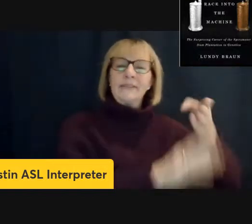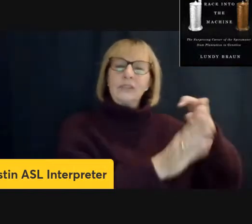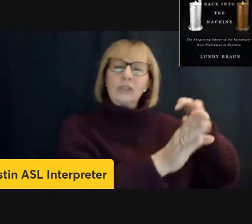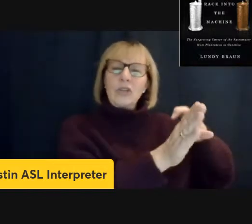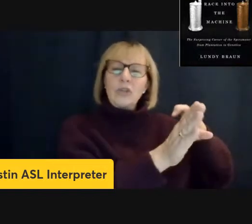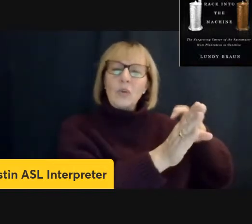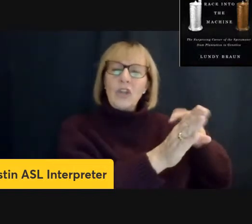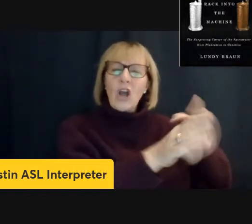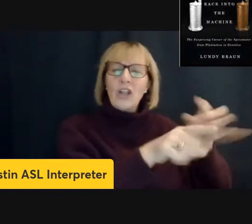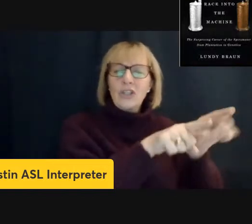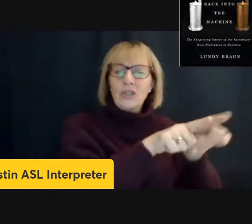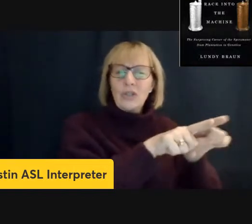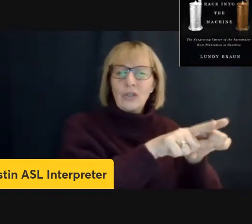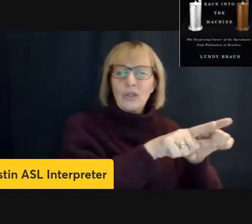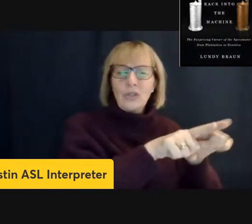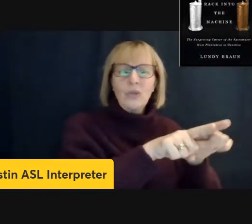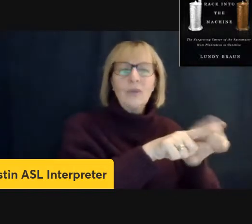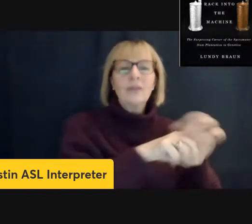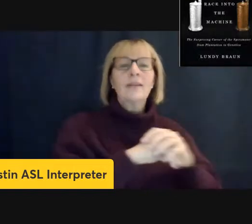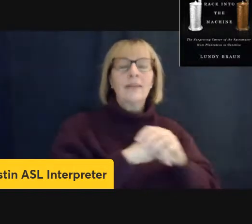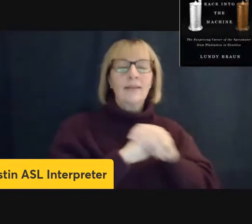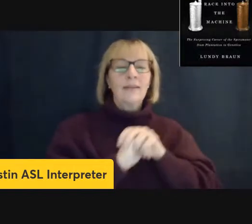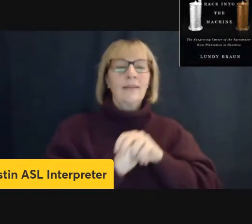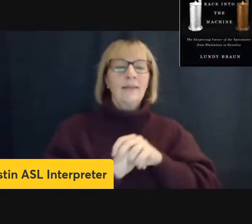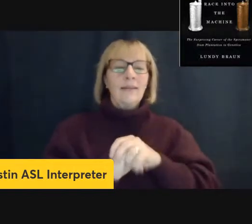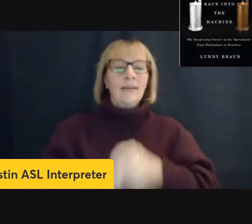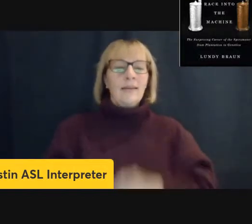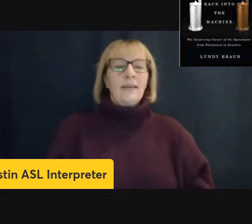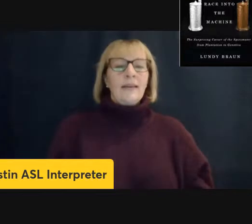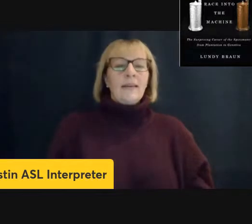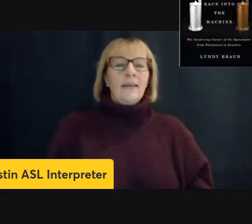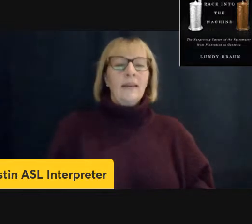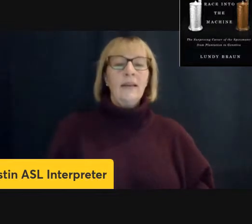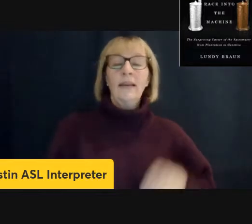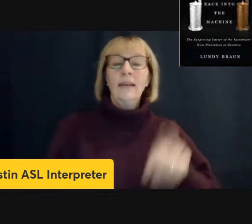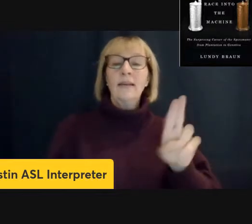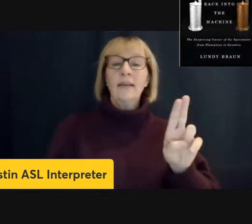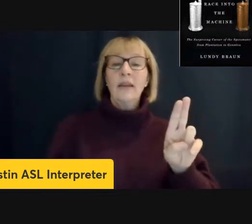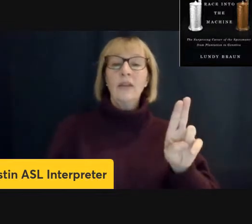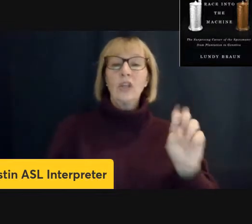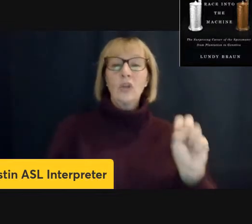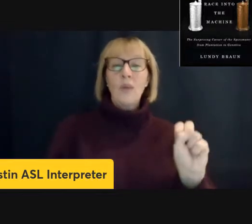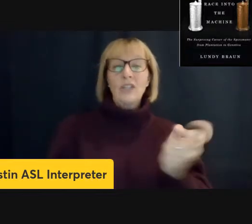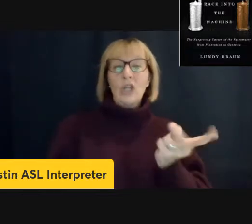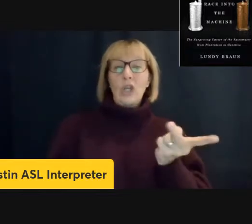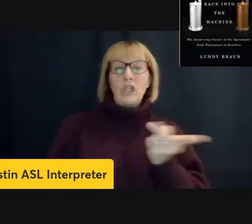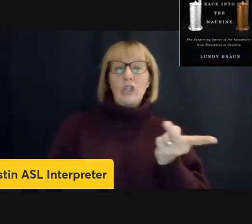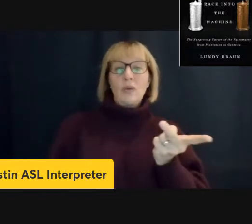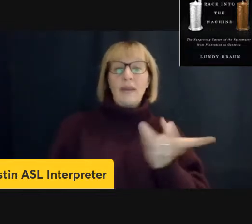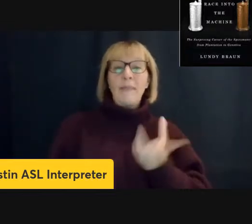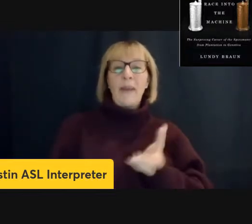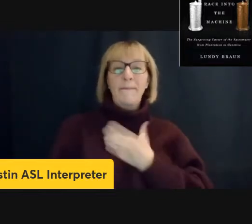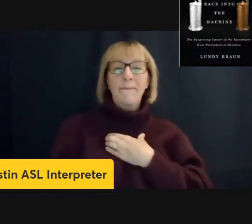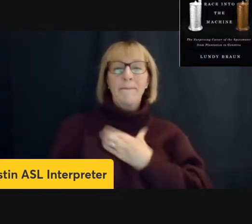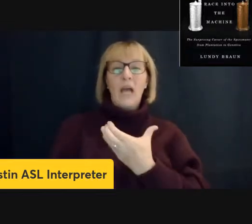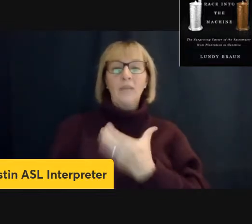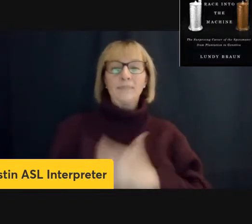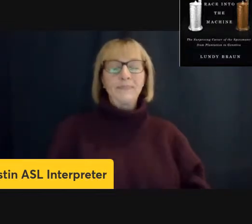just polyglot scholar in the US. And they contested